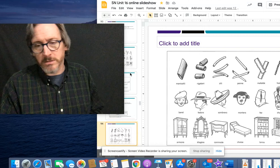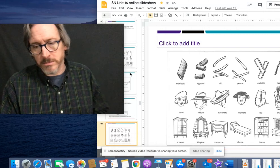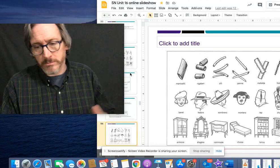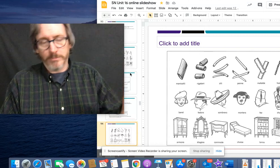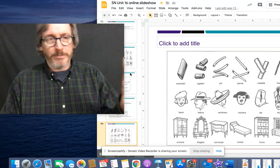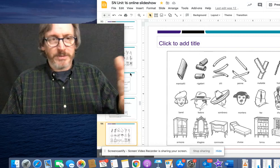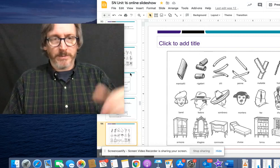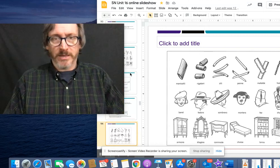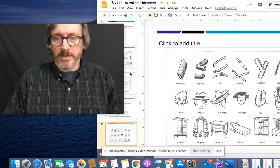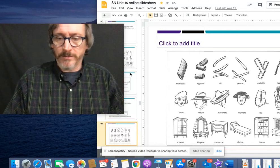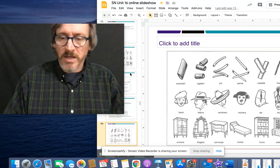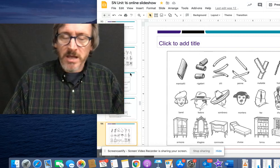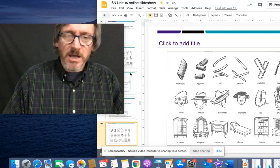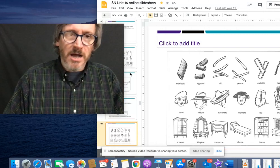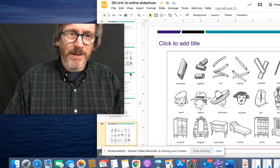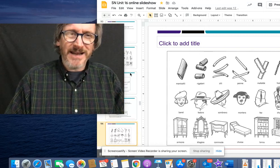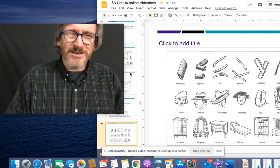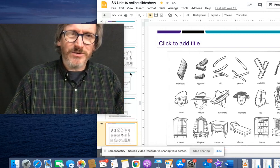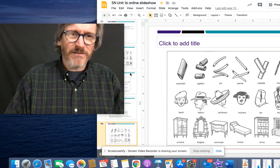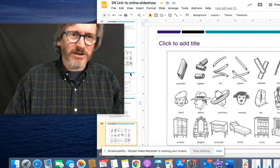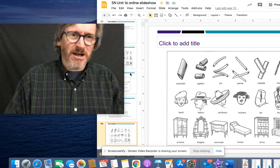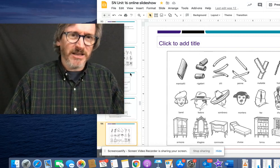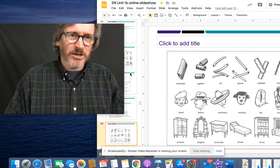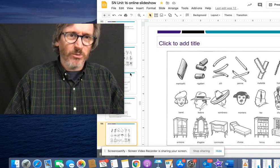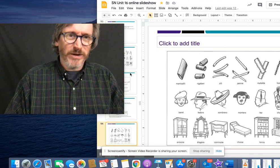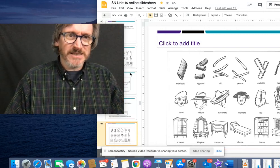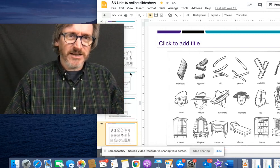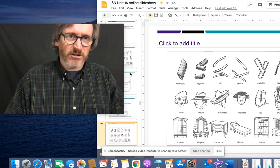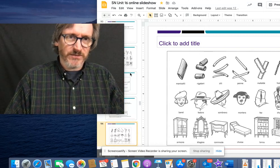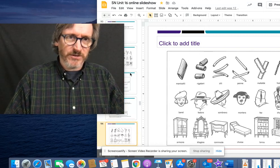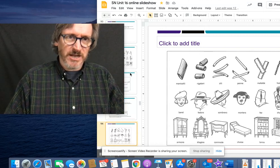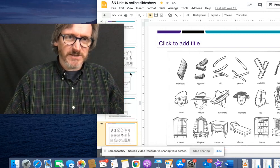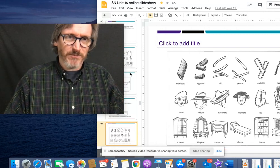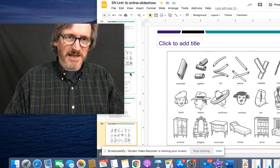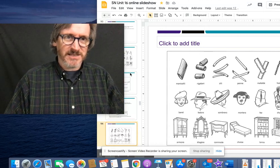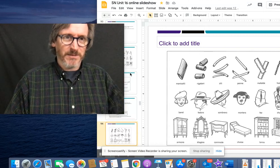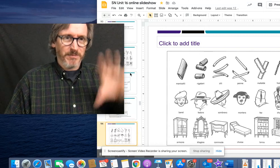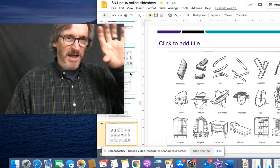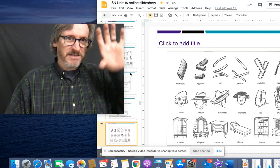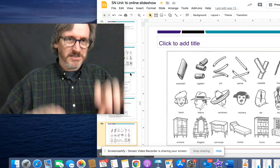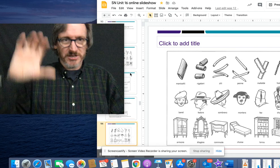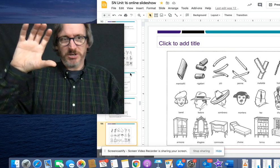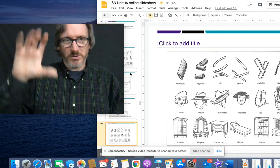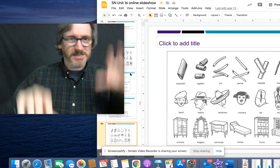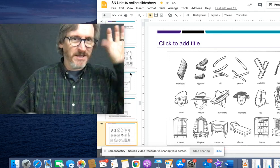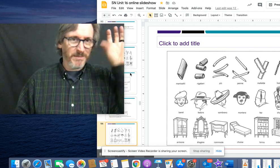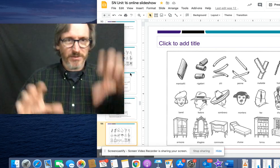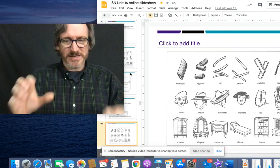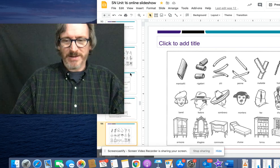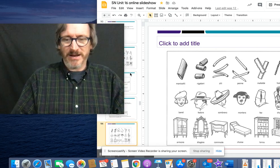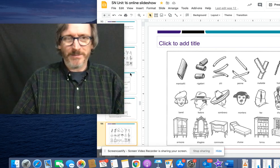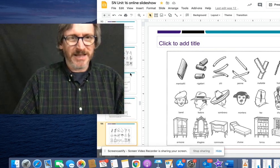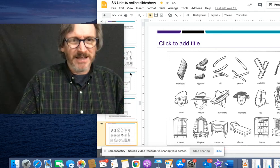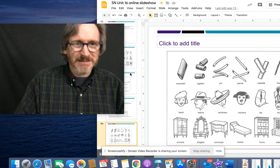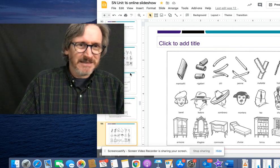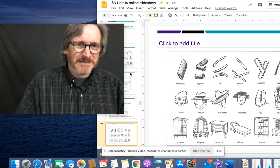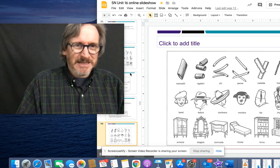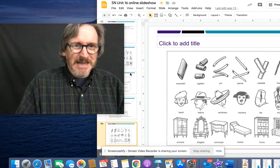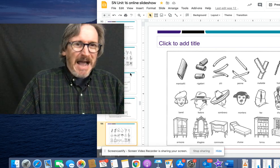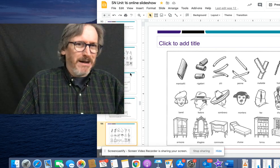So, blah, blah, blah. I do have a colleague who brings in all different types of pasta boxes and shows them, brings them out. And I'm